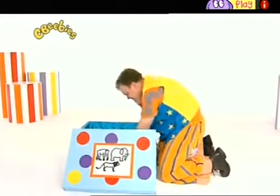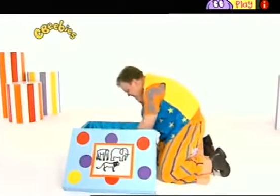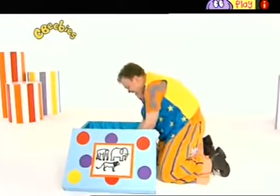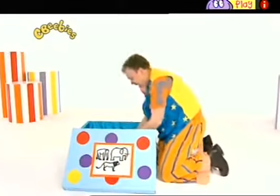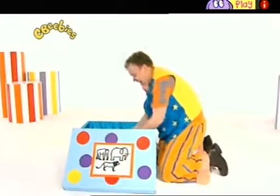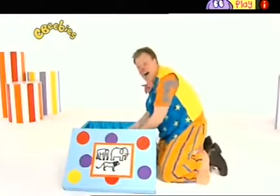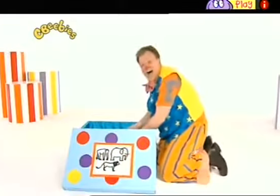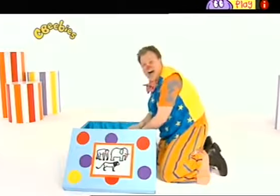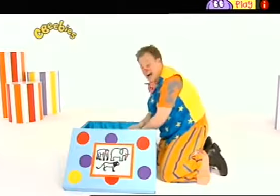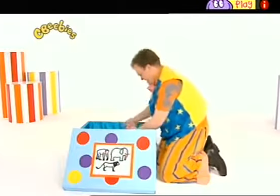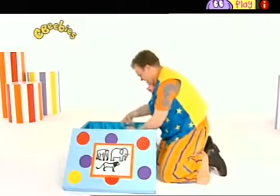Aha!